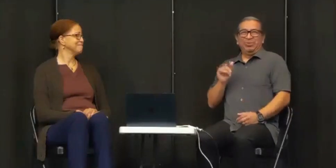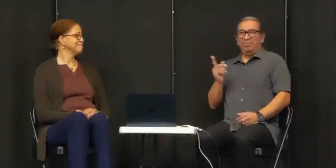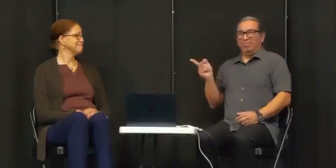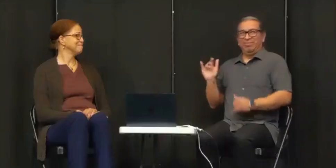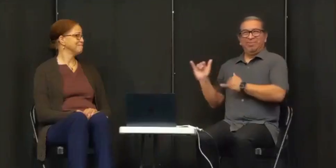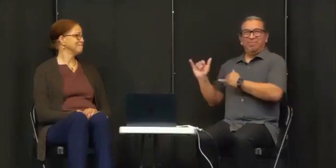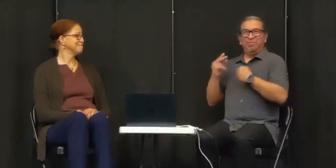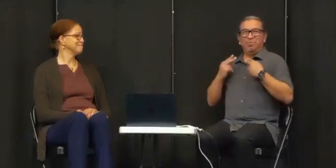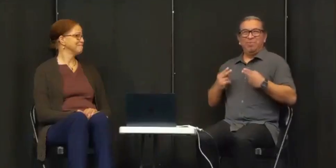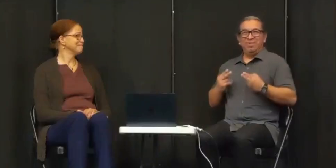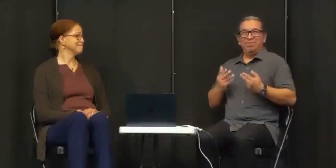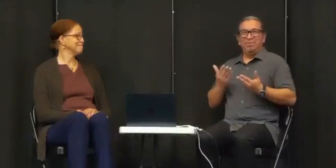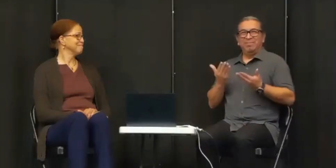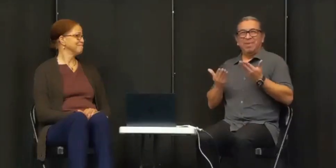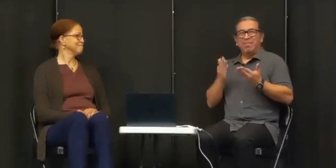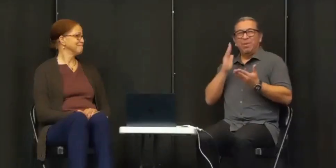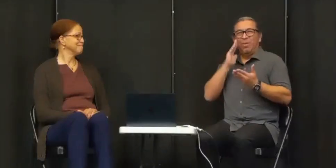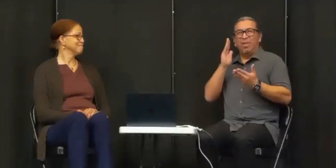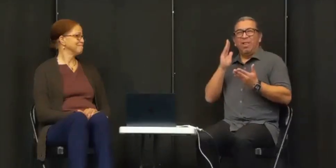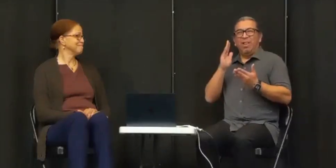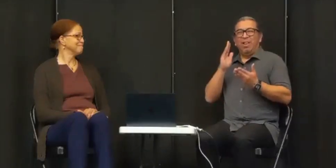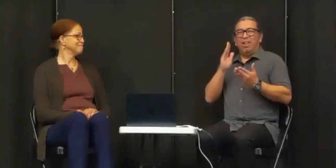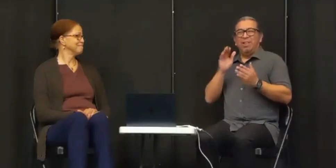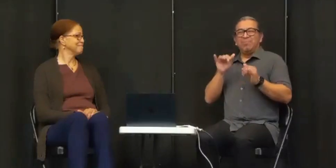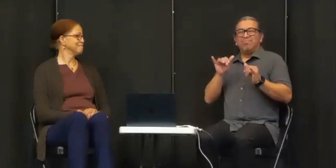Reason I'm human too, we're both human.